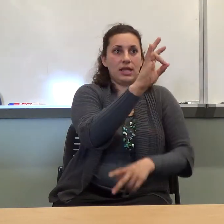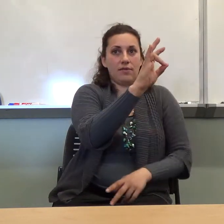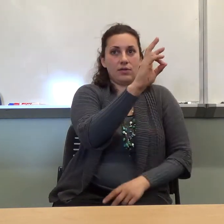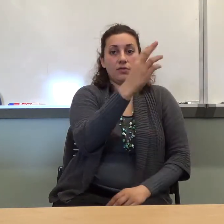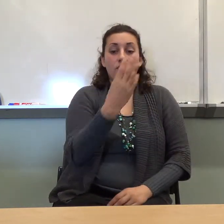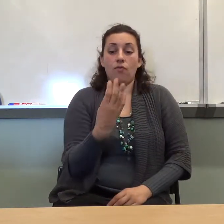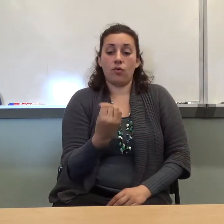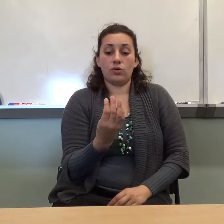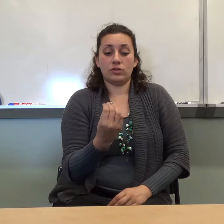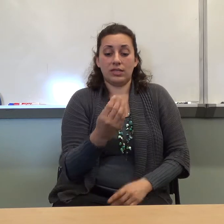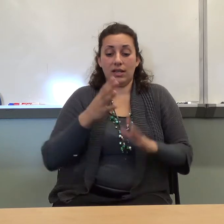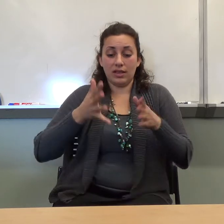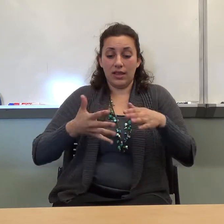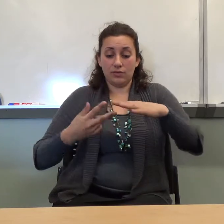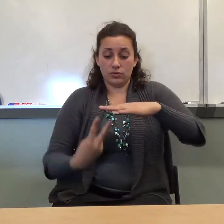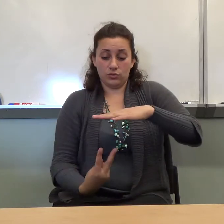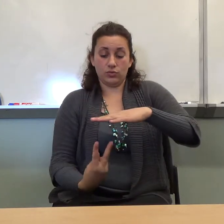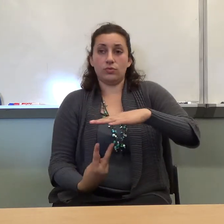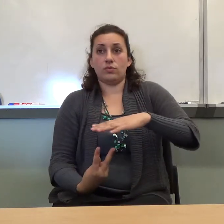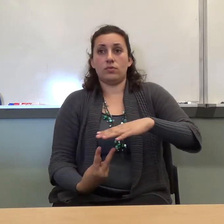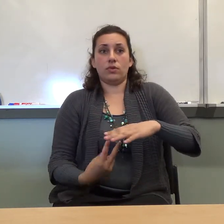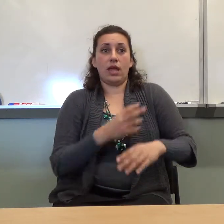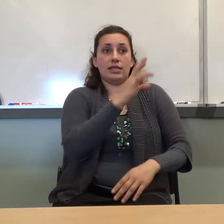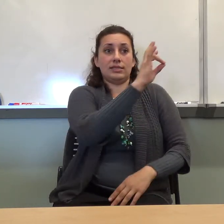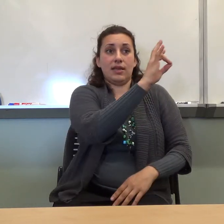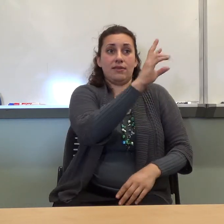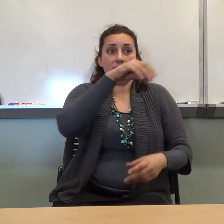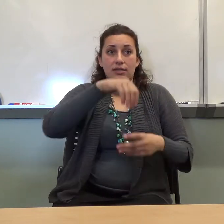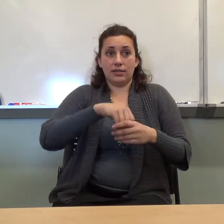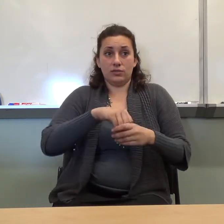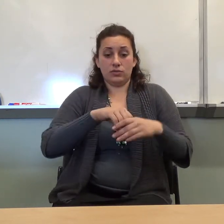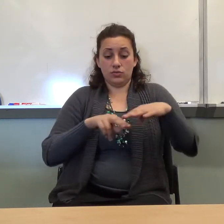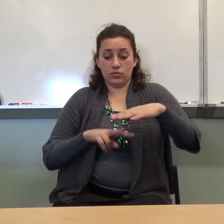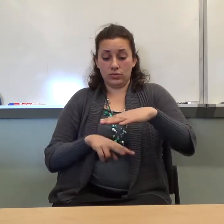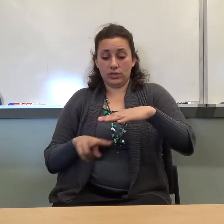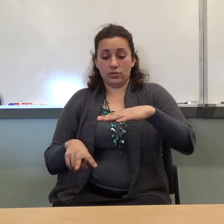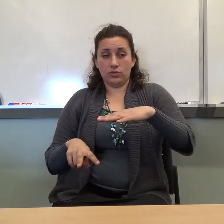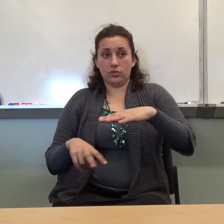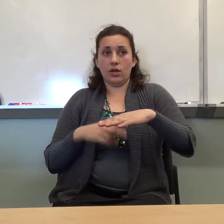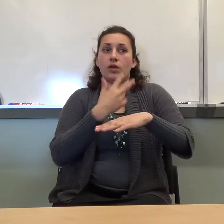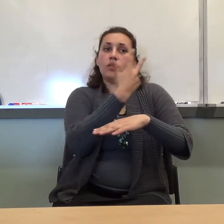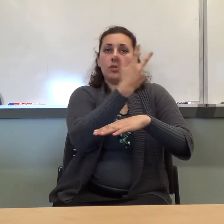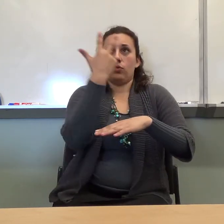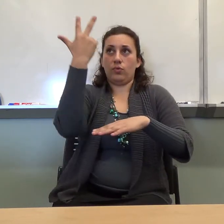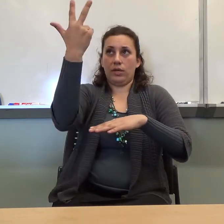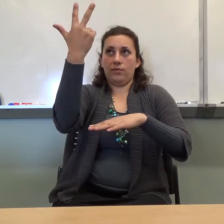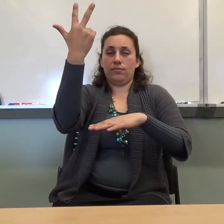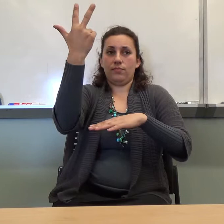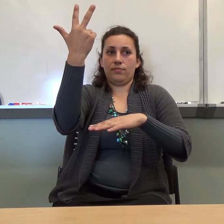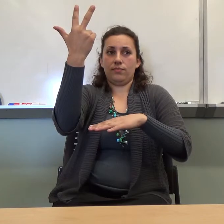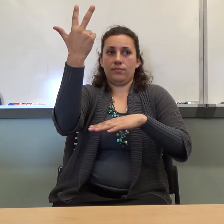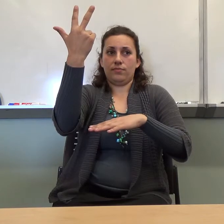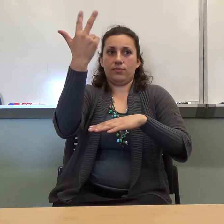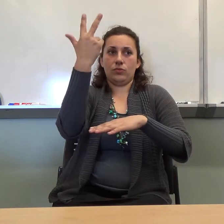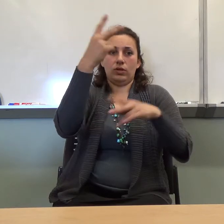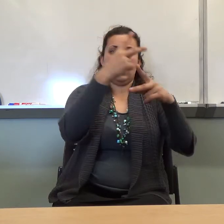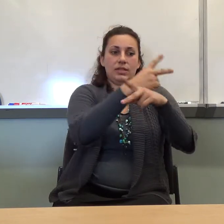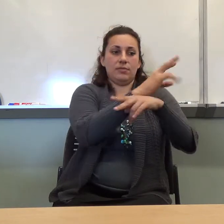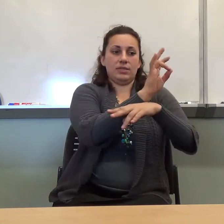Remainder of 2 and a breakdown. 7 into 22? 3. 3. And that gives you a 21,